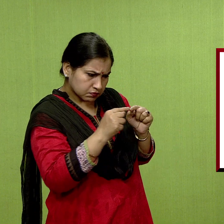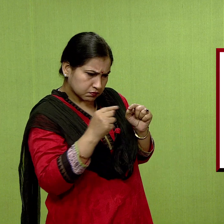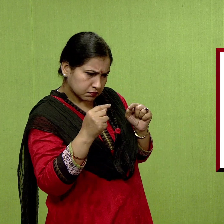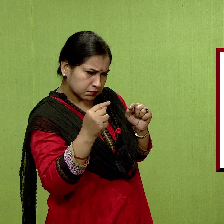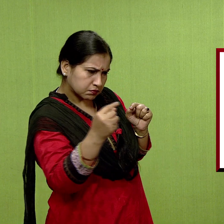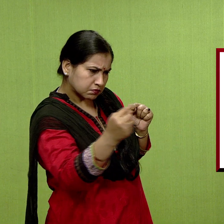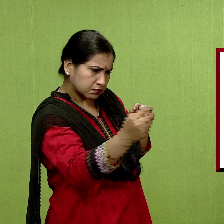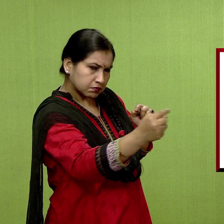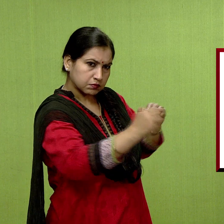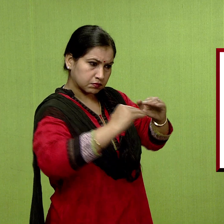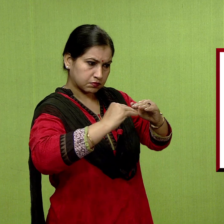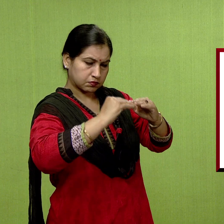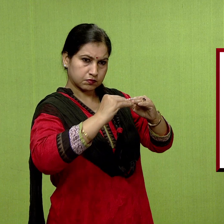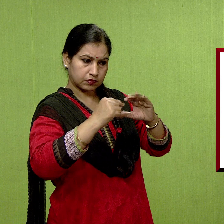that runs east to west